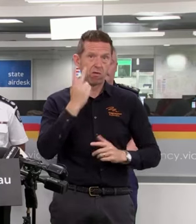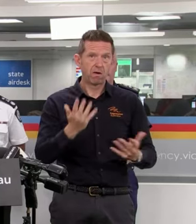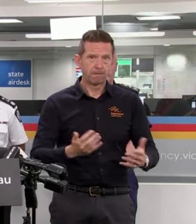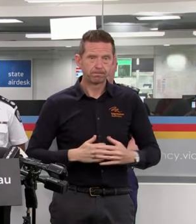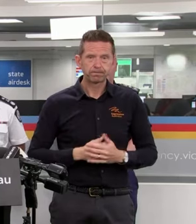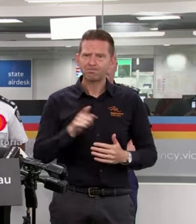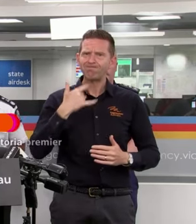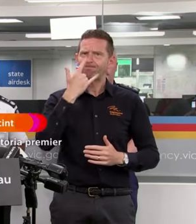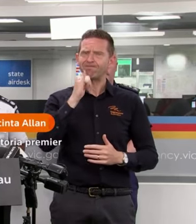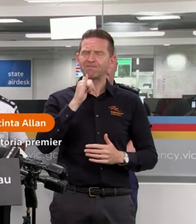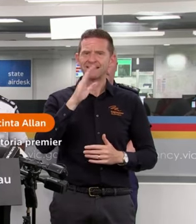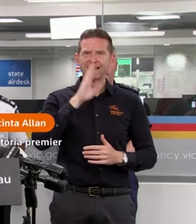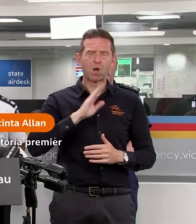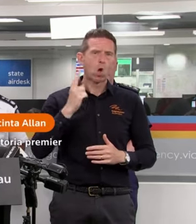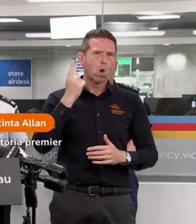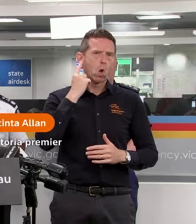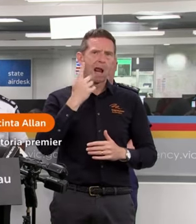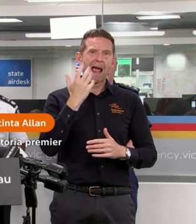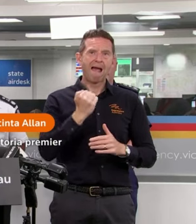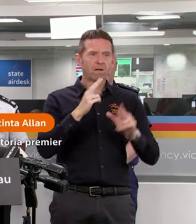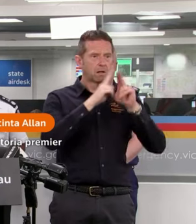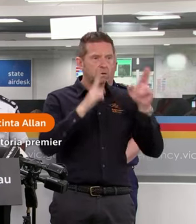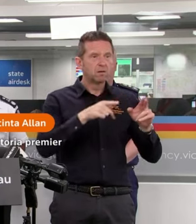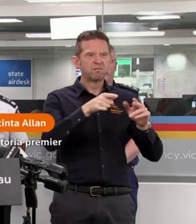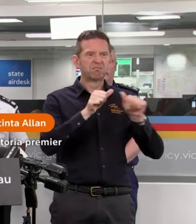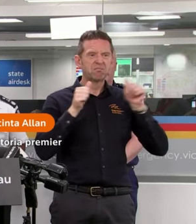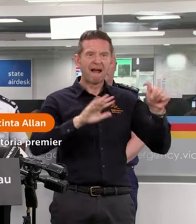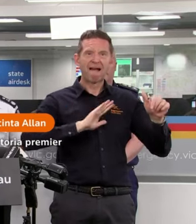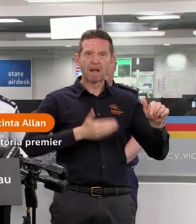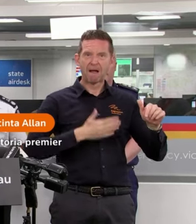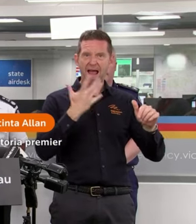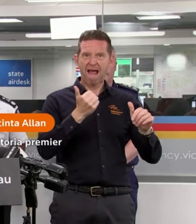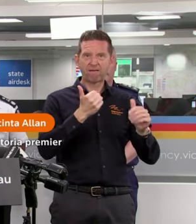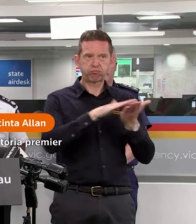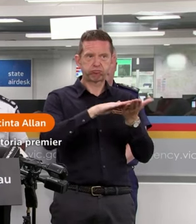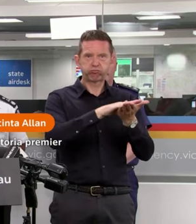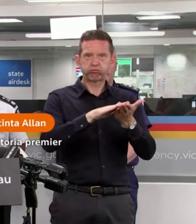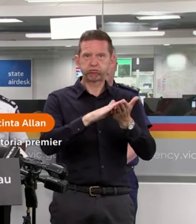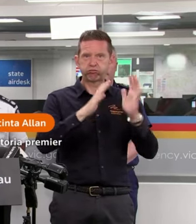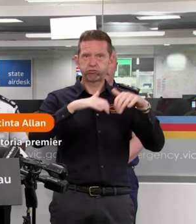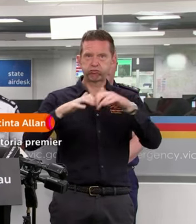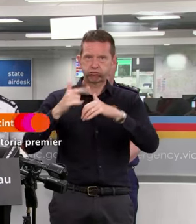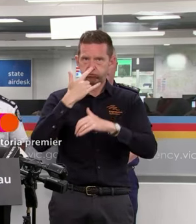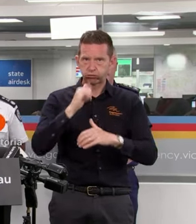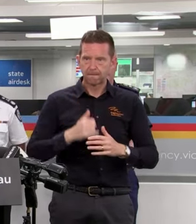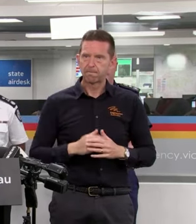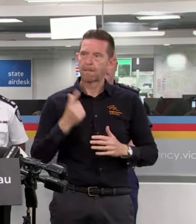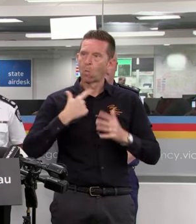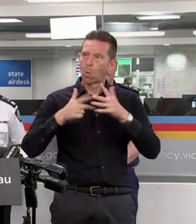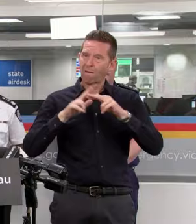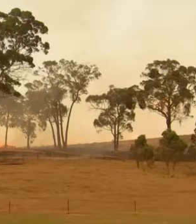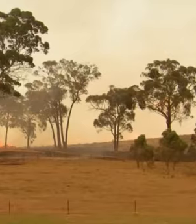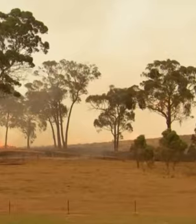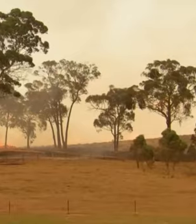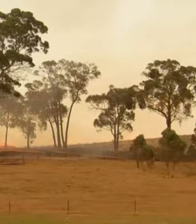We are sadly hearing reports of property loss that are starting to come through. Given the active nature of the fire and